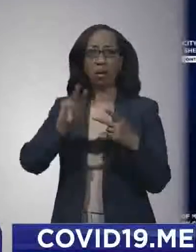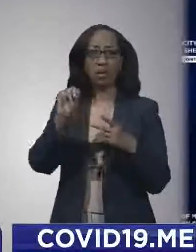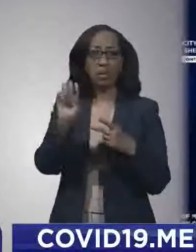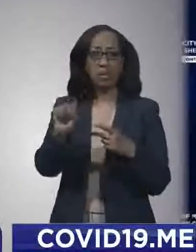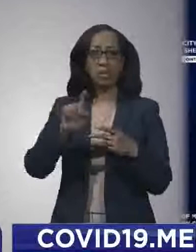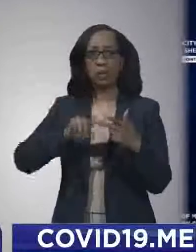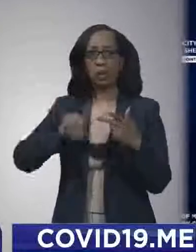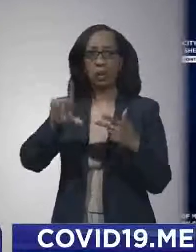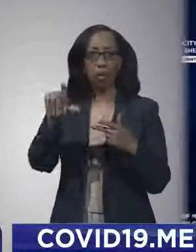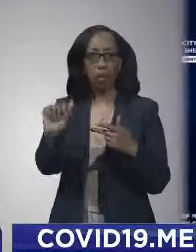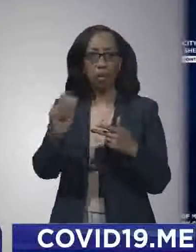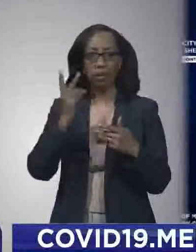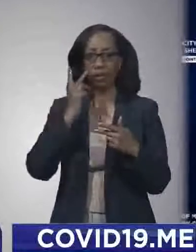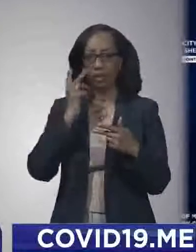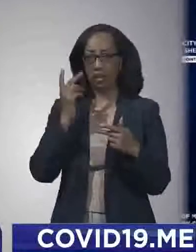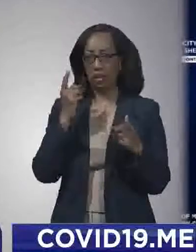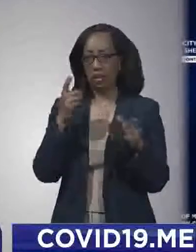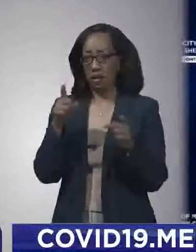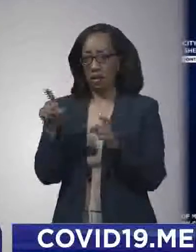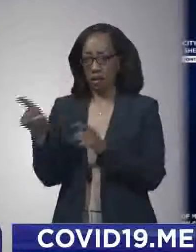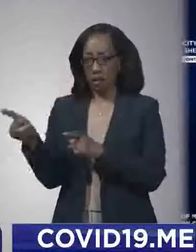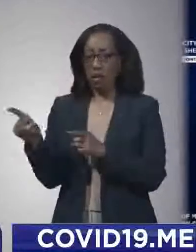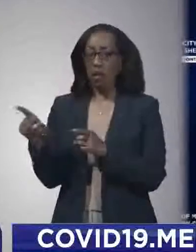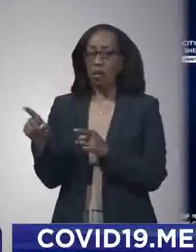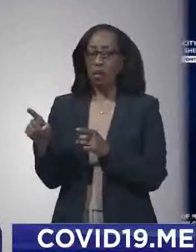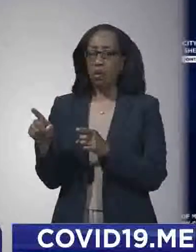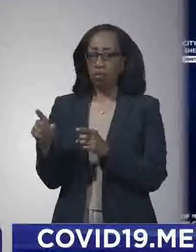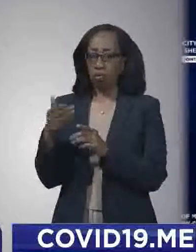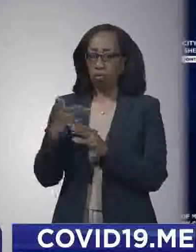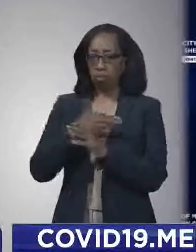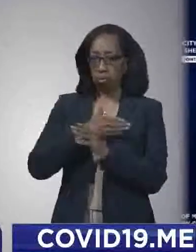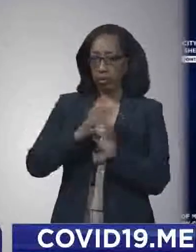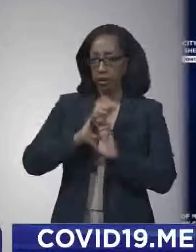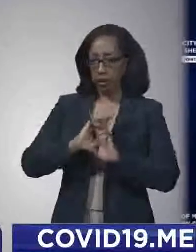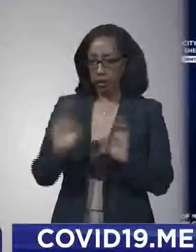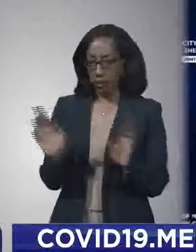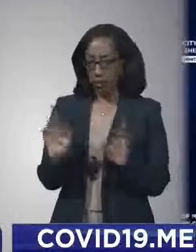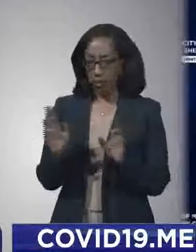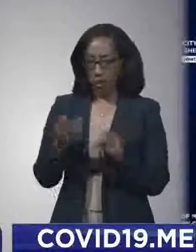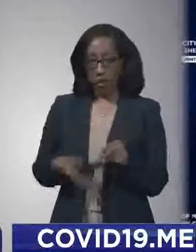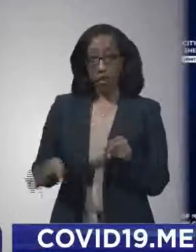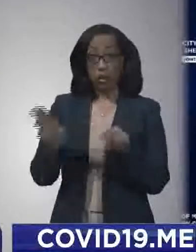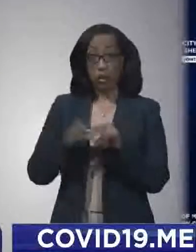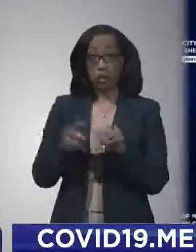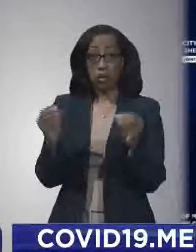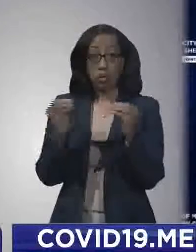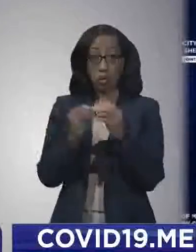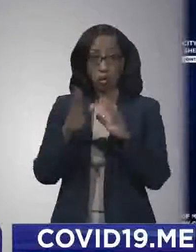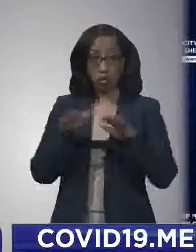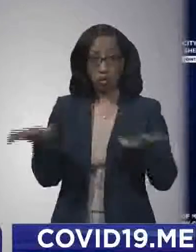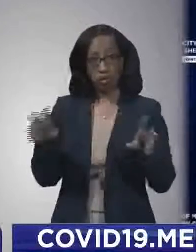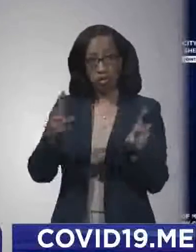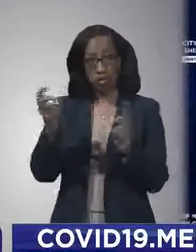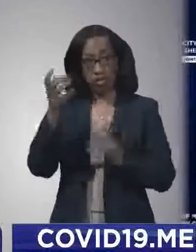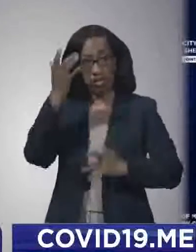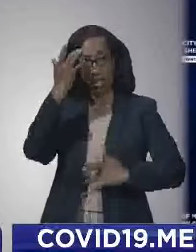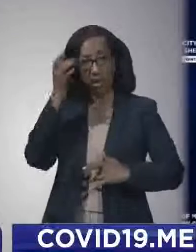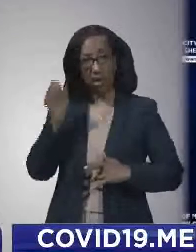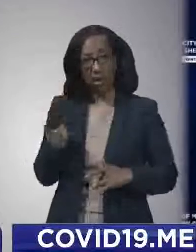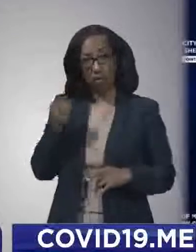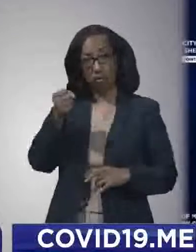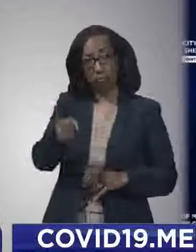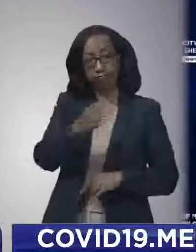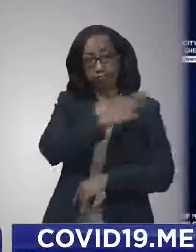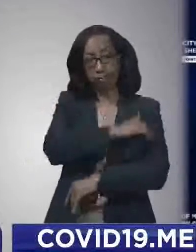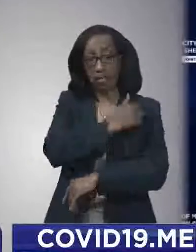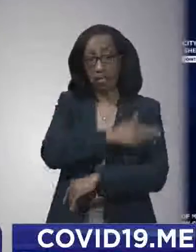as Louisiana. We had been preparing for an increase in our pediatric admissions here in the Mid-South. I think, unfortunately, that is what